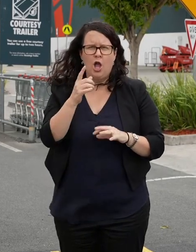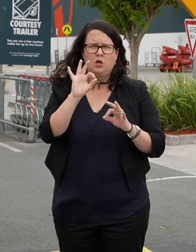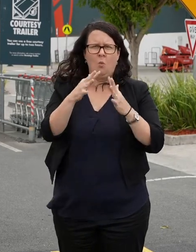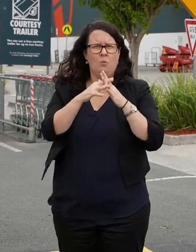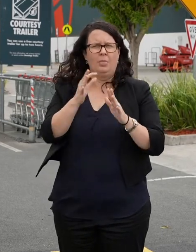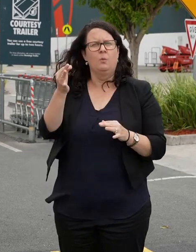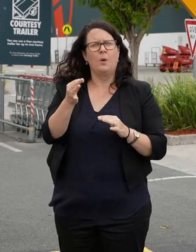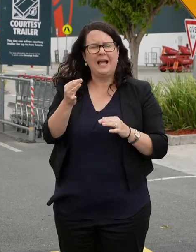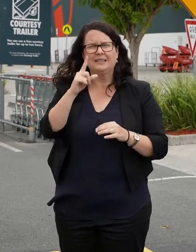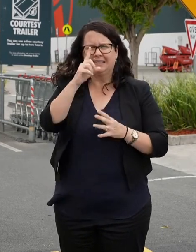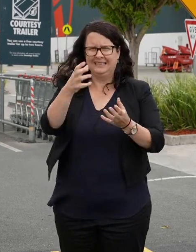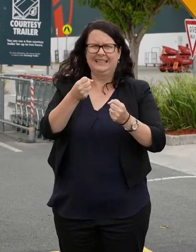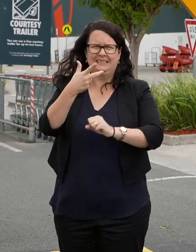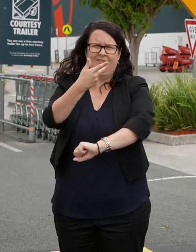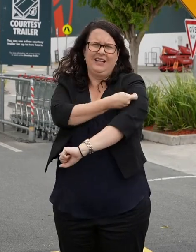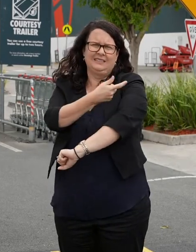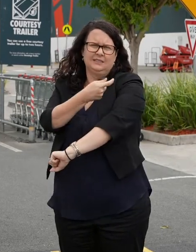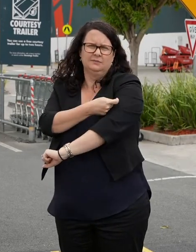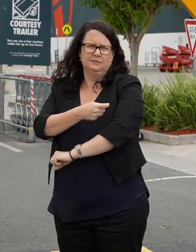vaccinated.